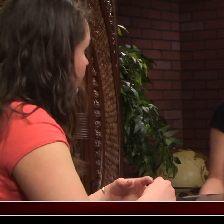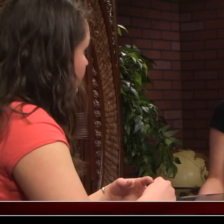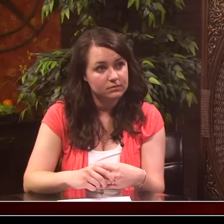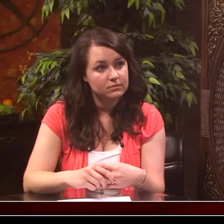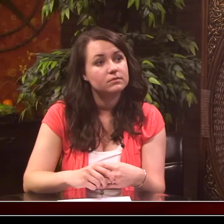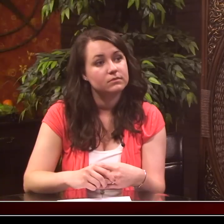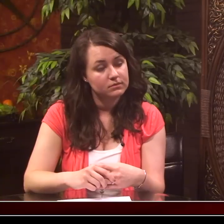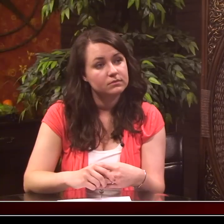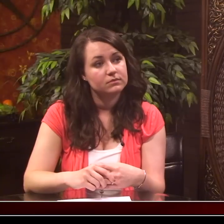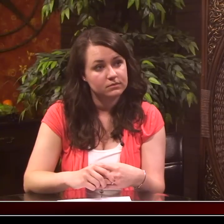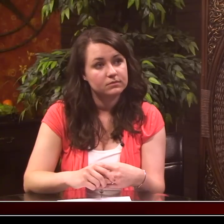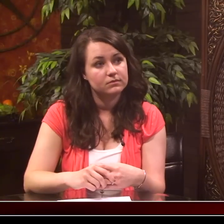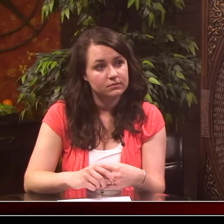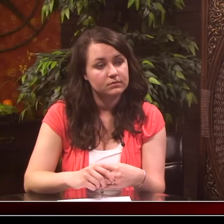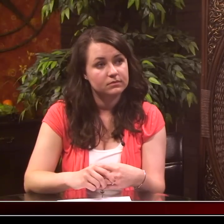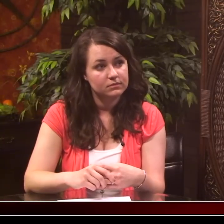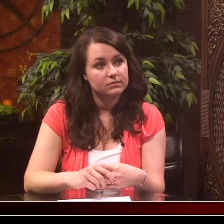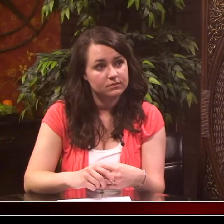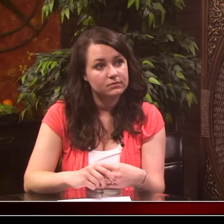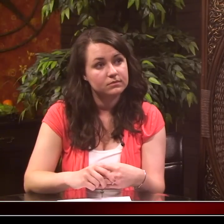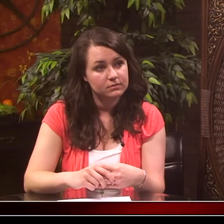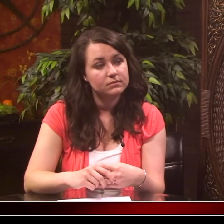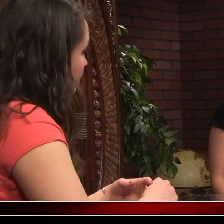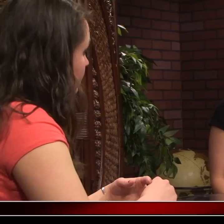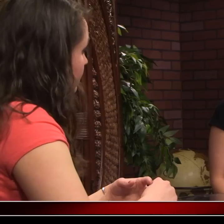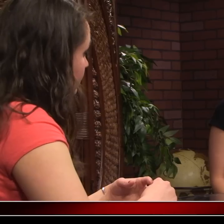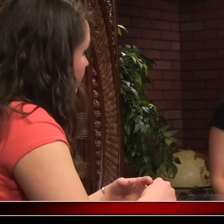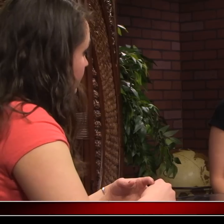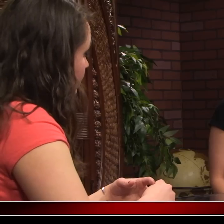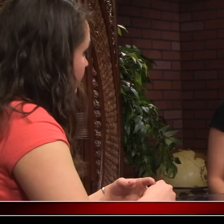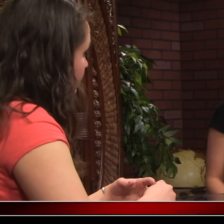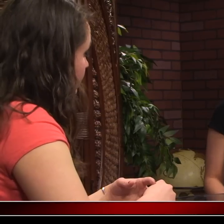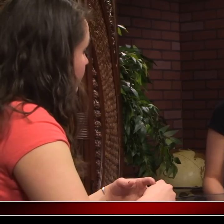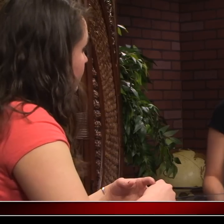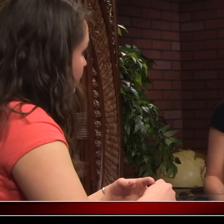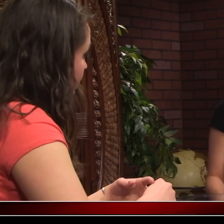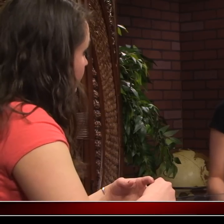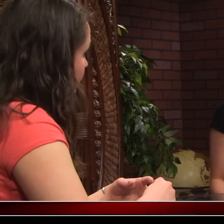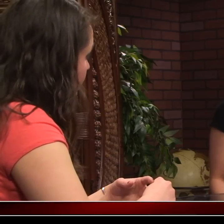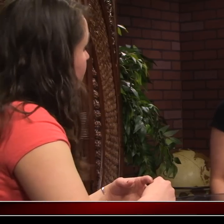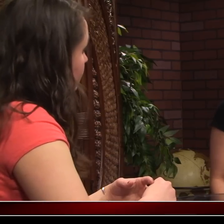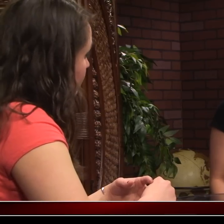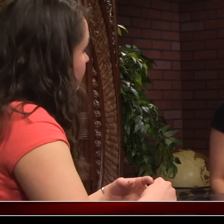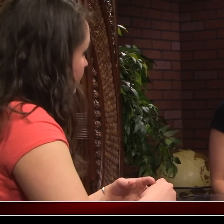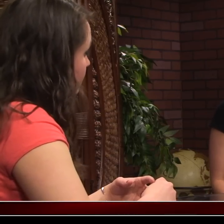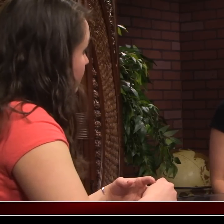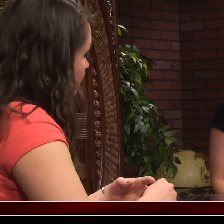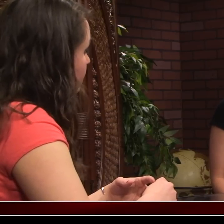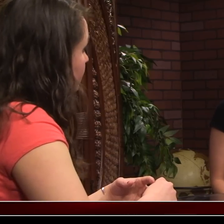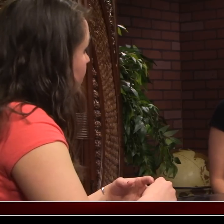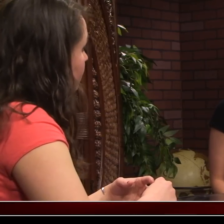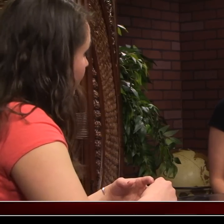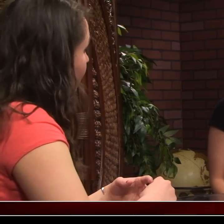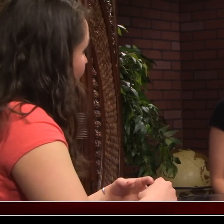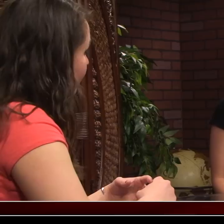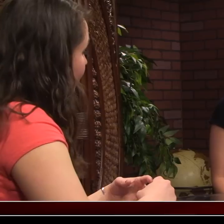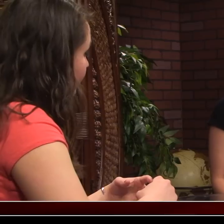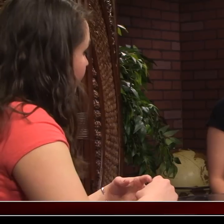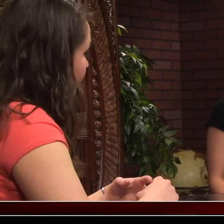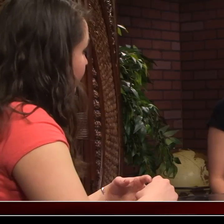presents itself. So I think it really is becoming more commonly used and accepted and noticed. You know, when you're at Hershey Park